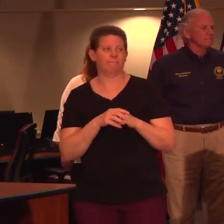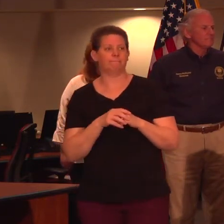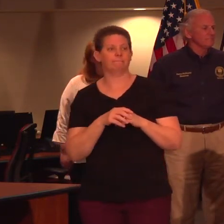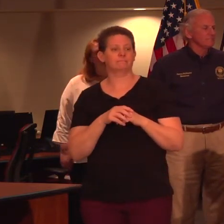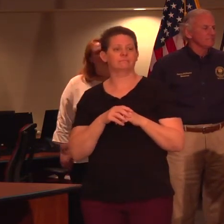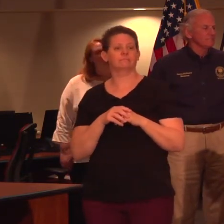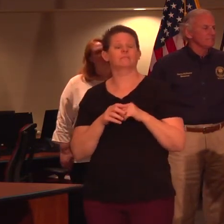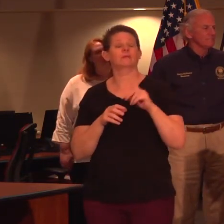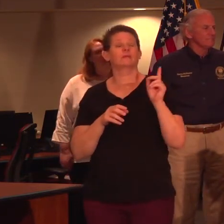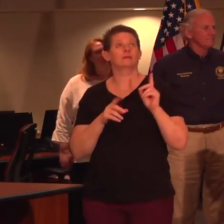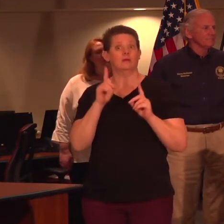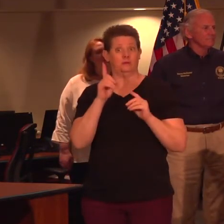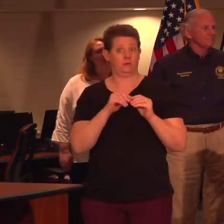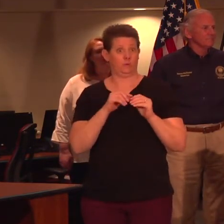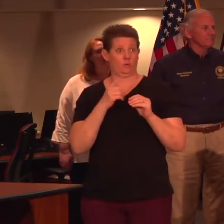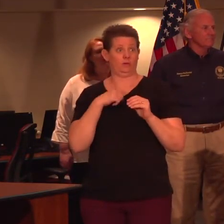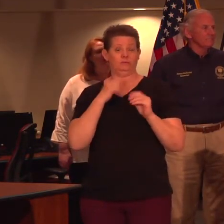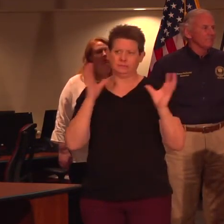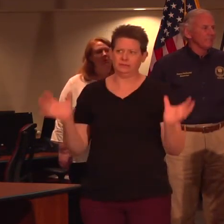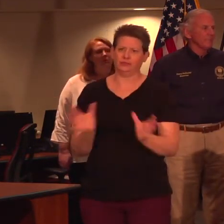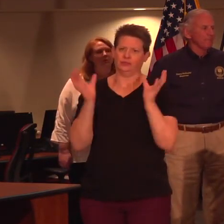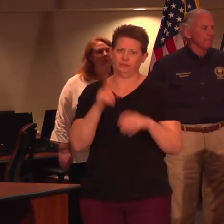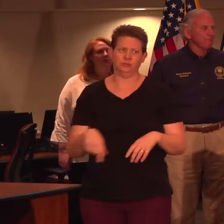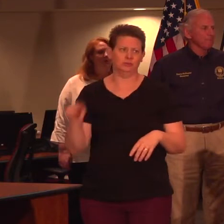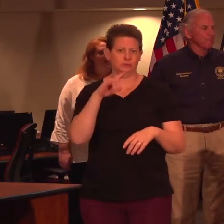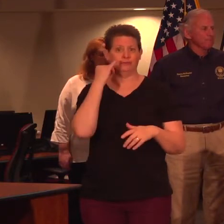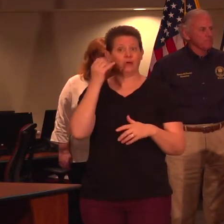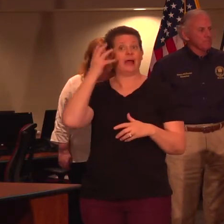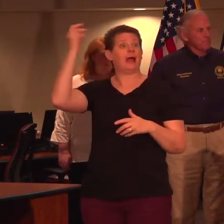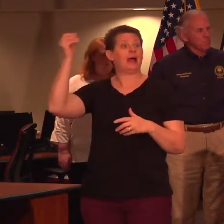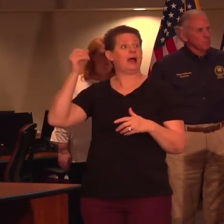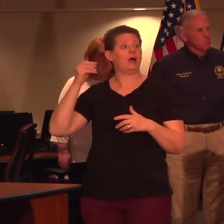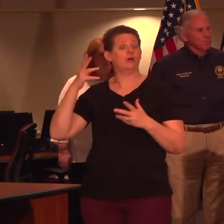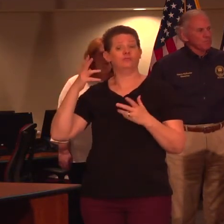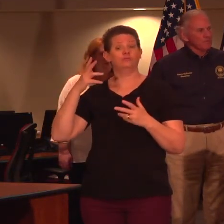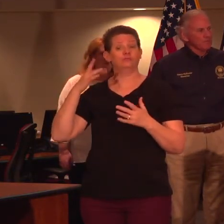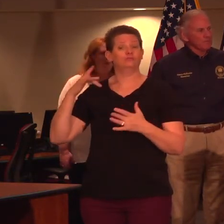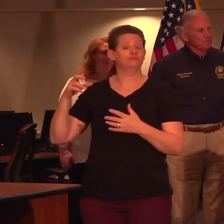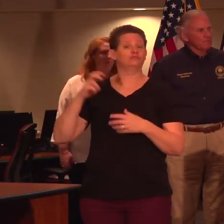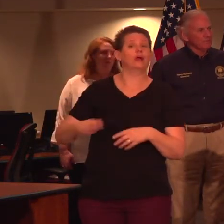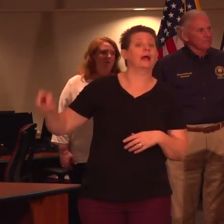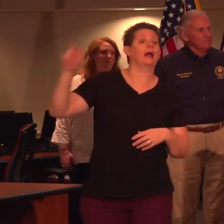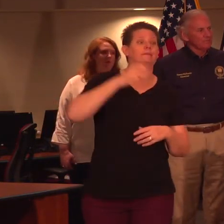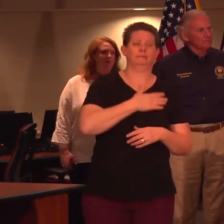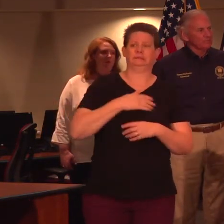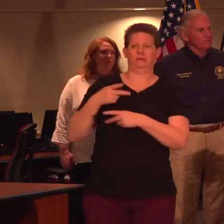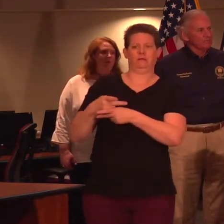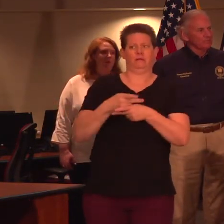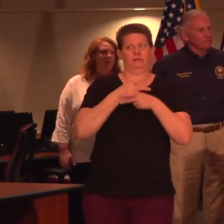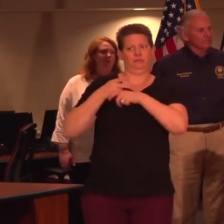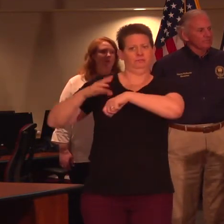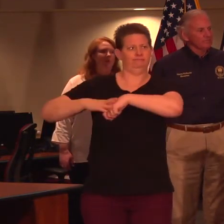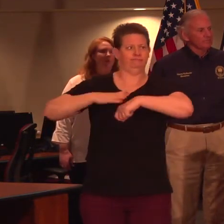last thing, if I may, just encourage, if you're out on the roads, traveling throughout the state, please travel with caution. There's still a